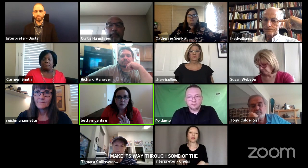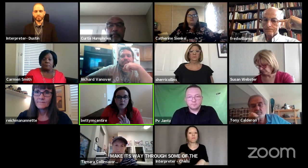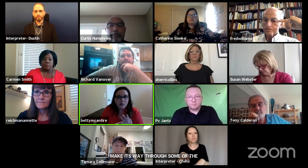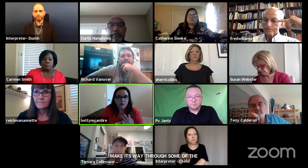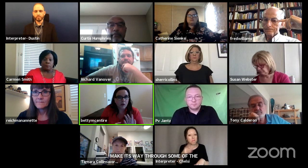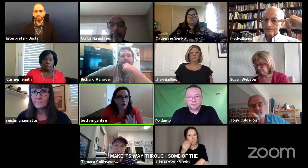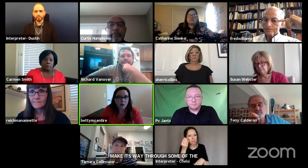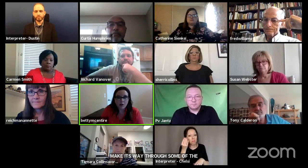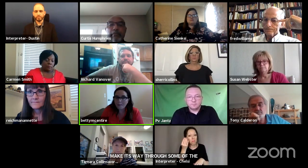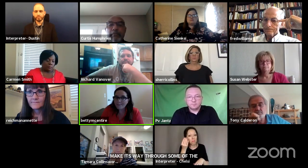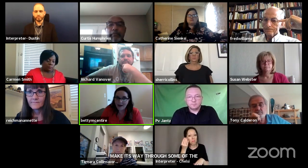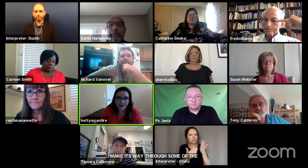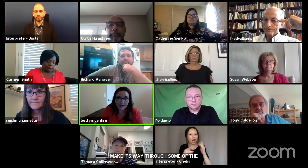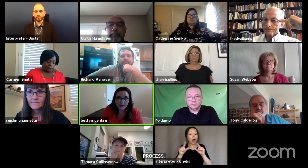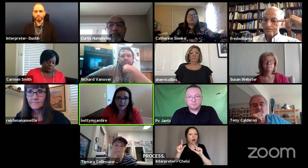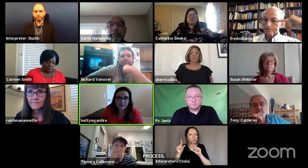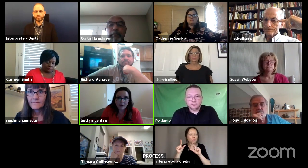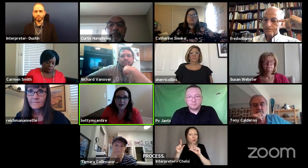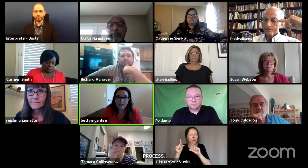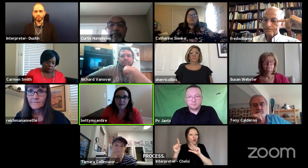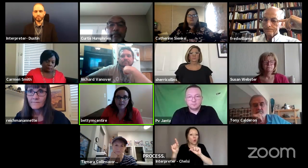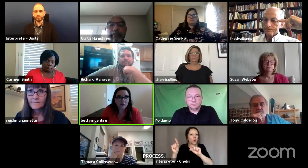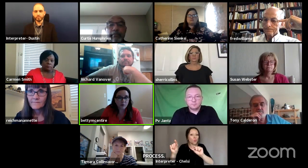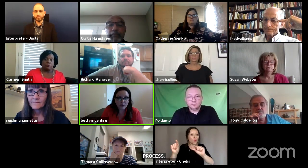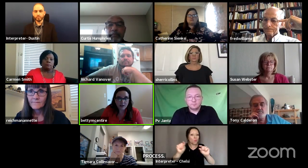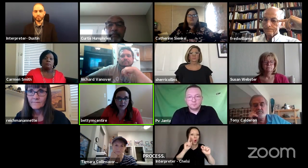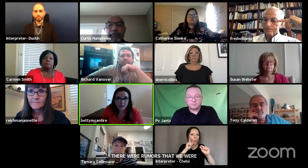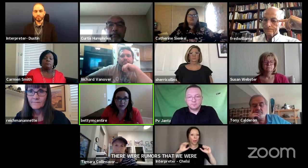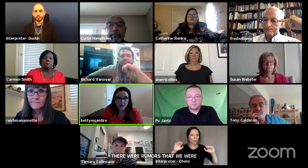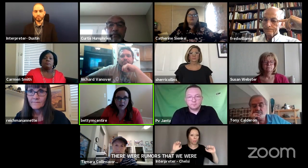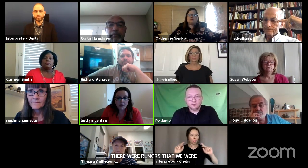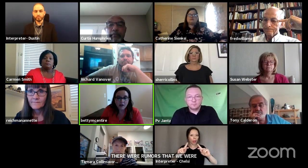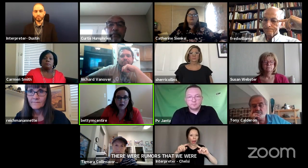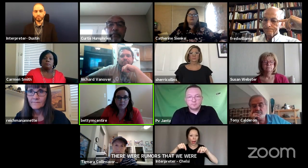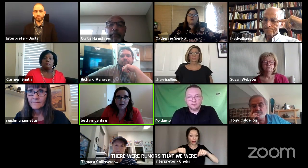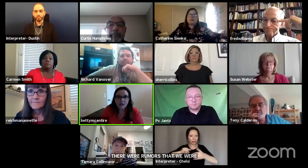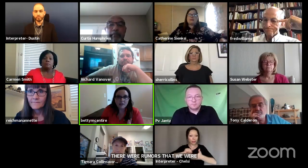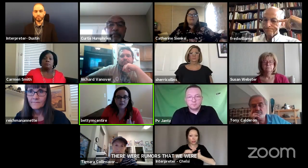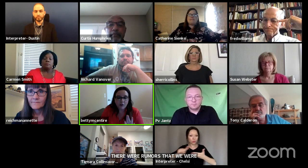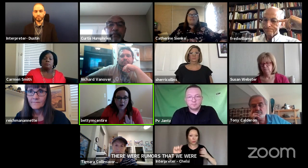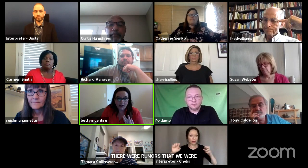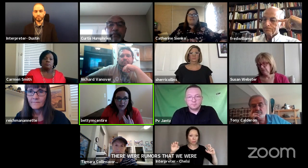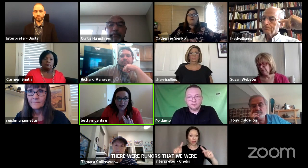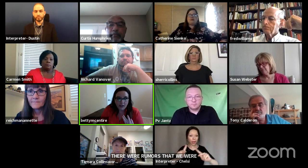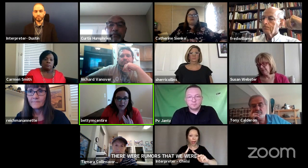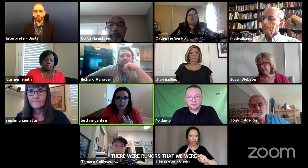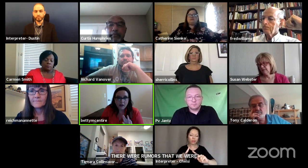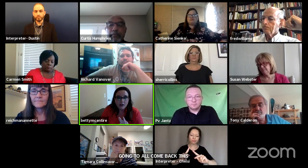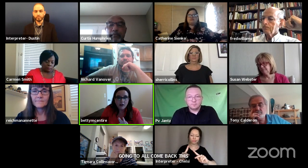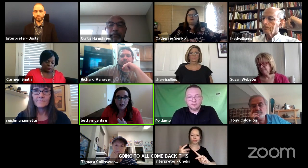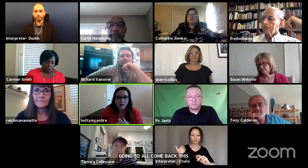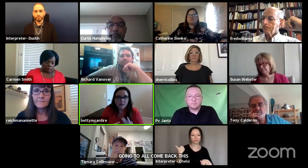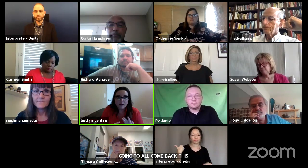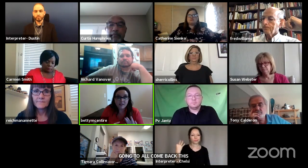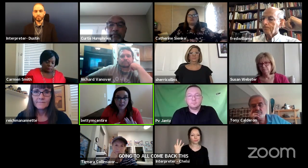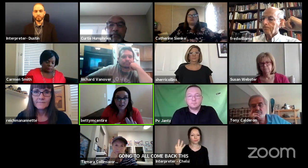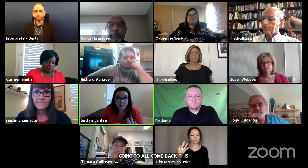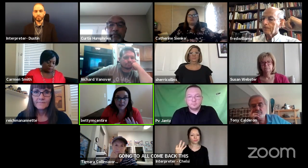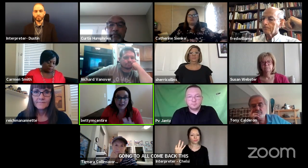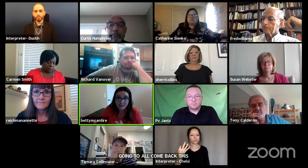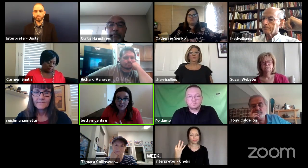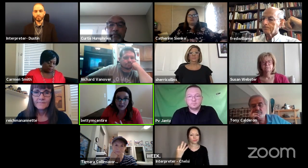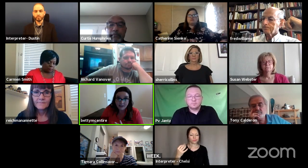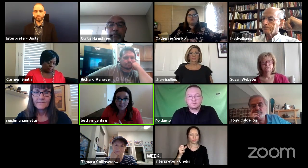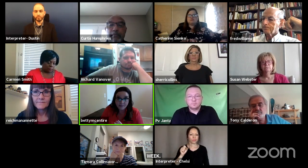that we were going to all come back this week, but last Friday, the